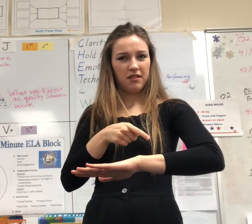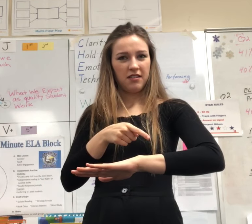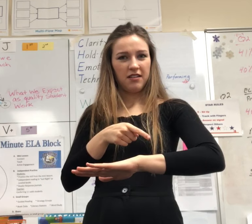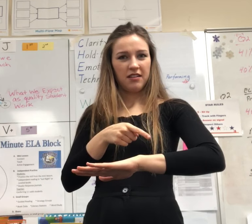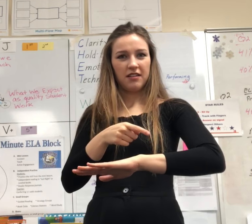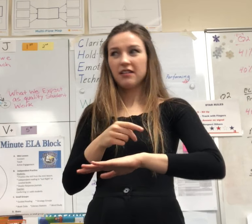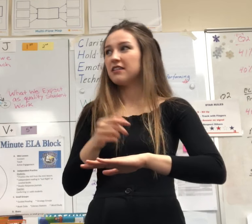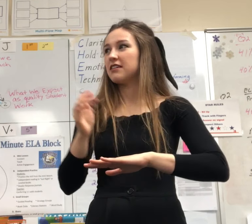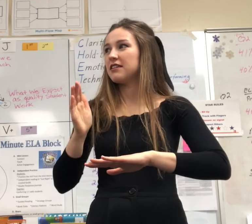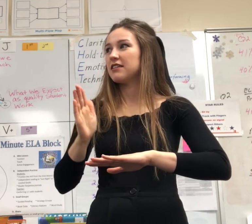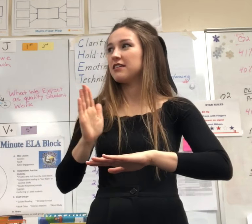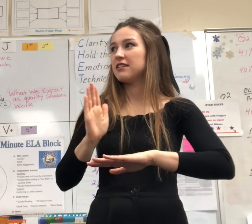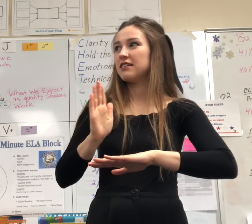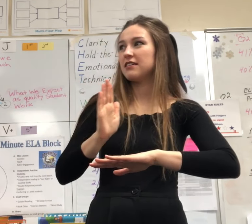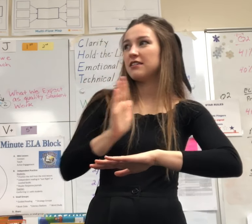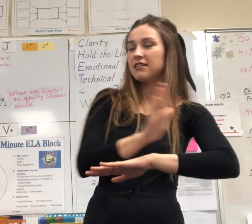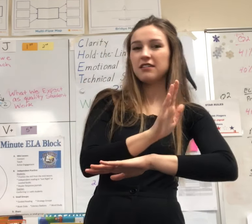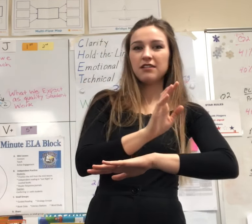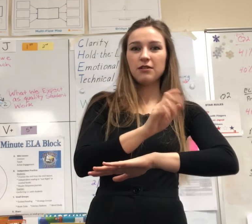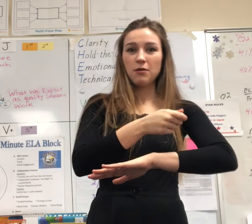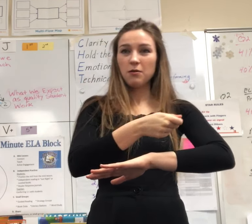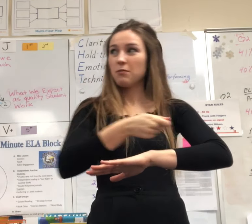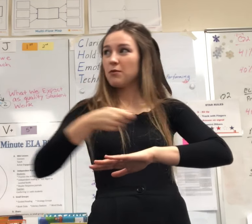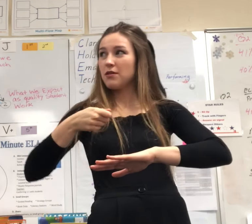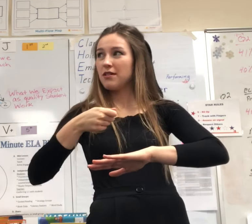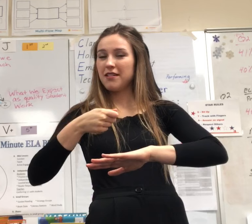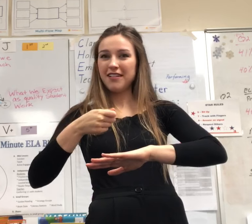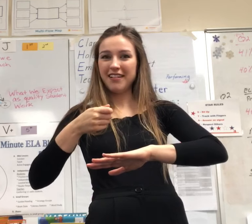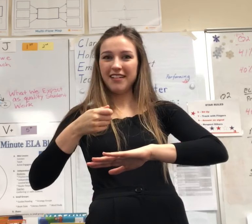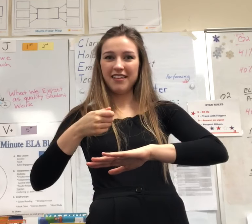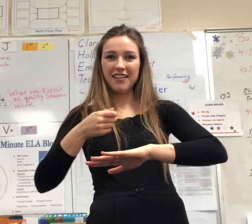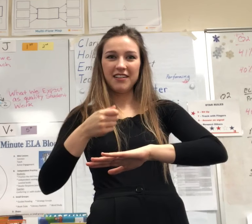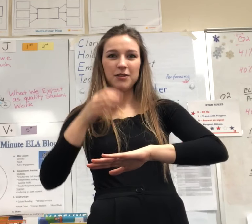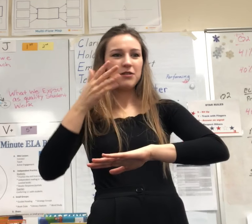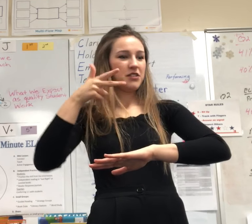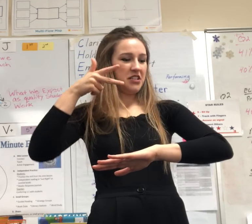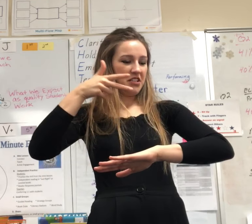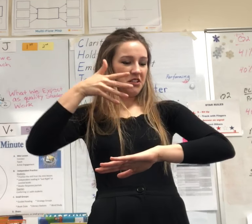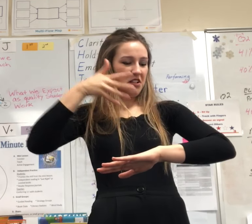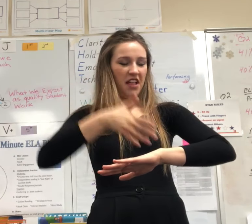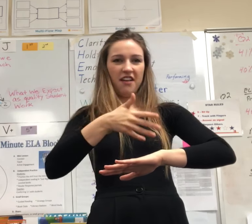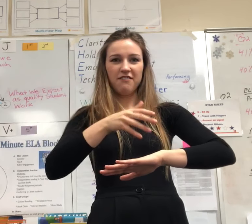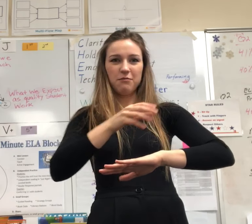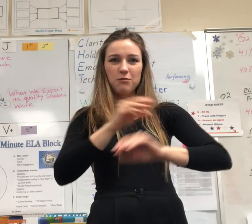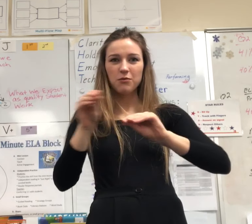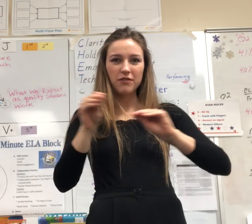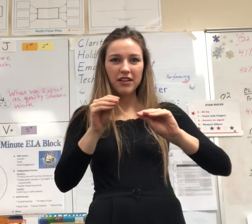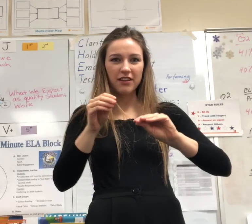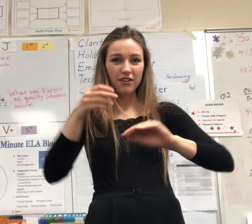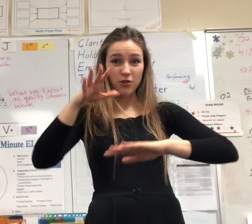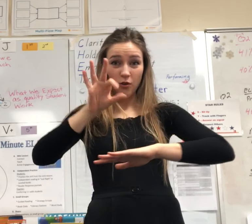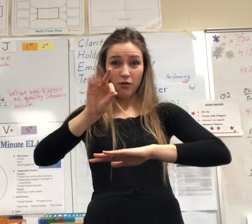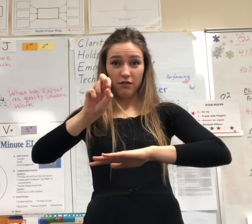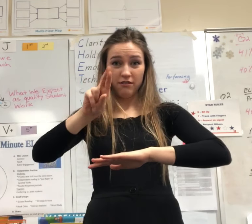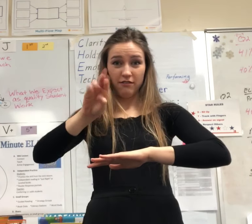vehicle? Because it's at rest. It's not moving. So is there force still here?